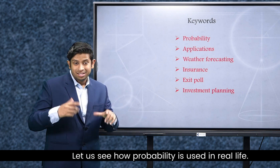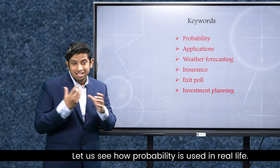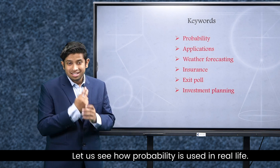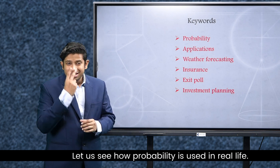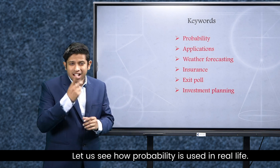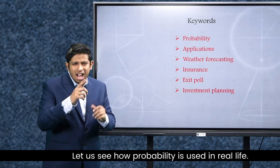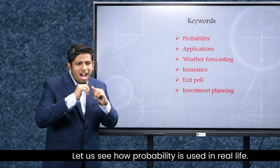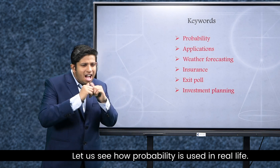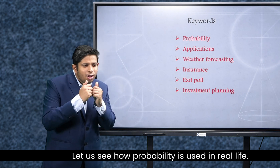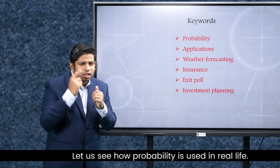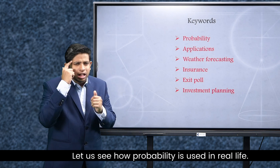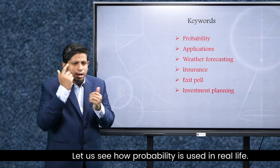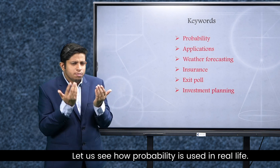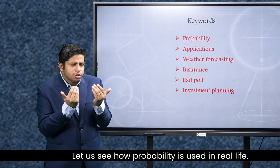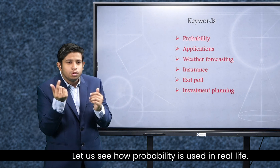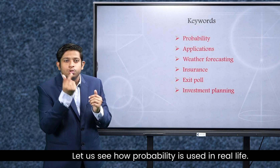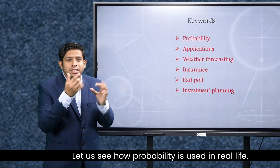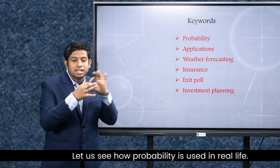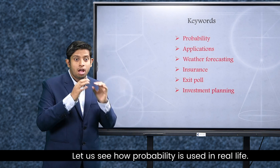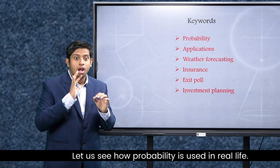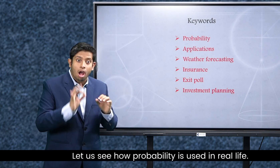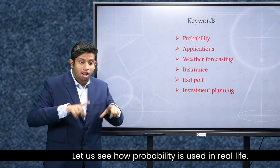Let us see how probability is used in real life.